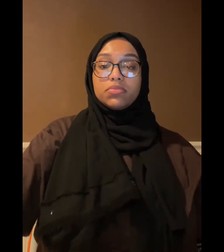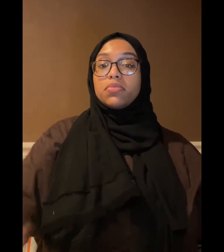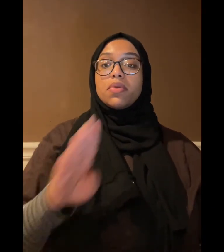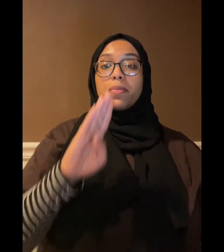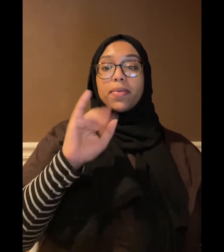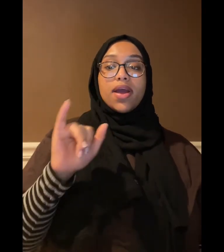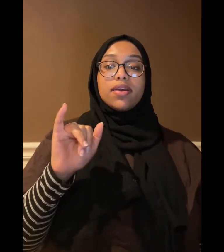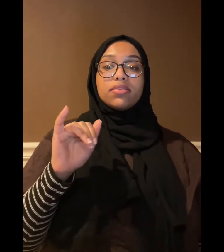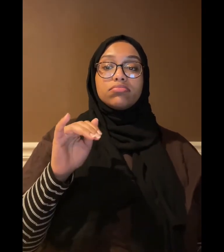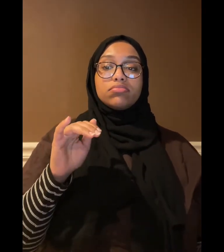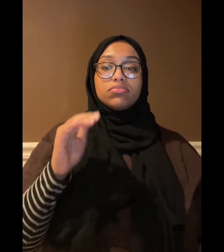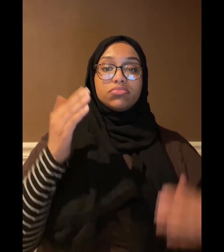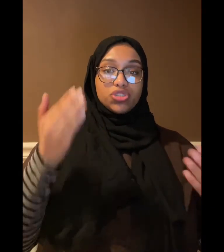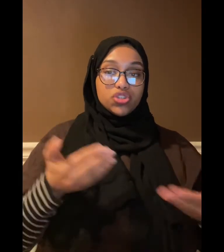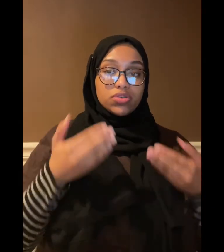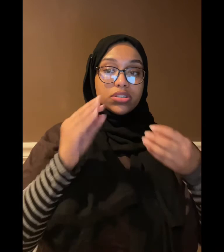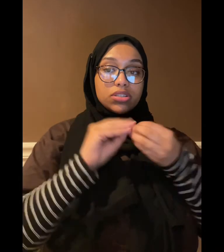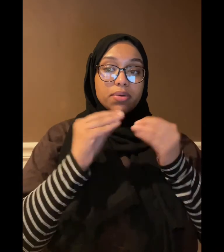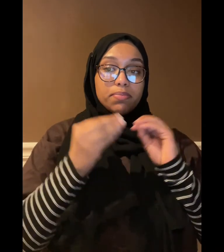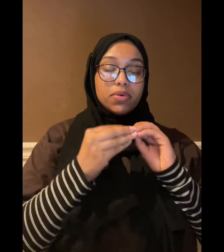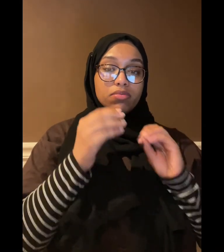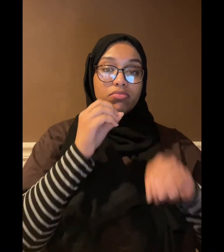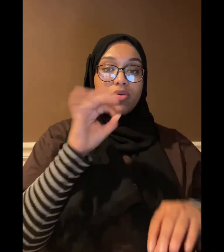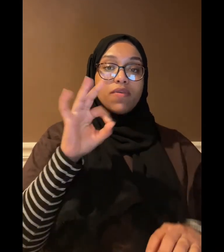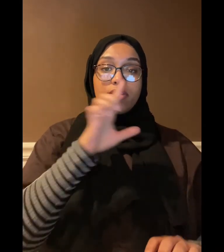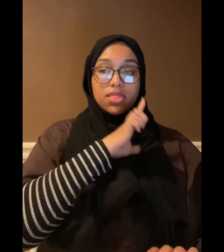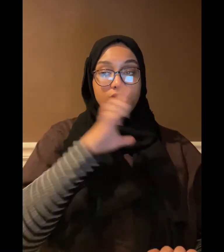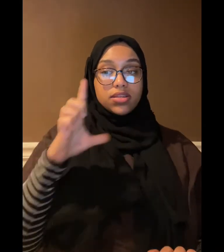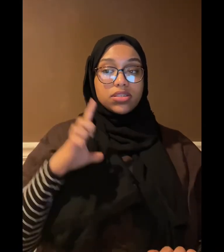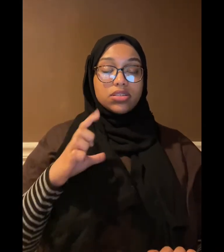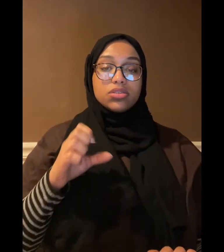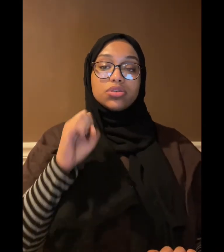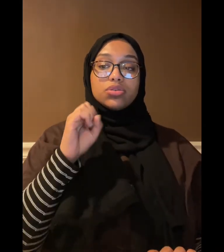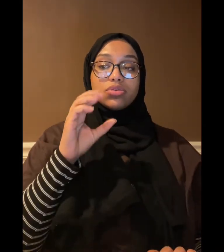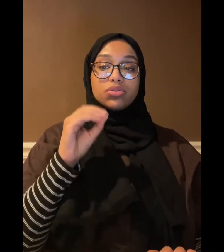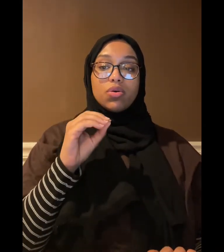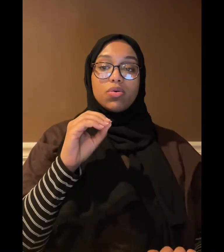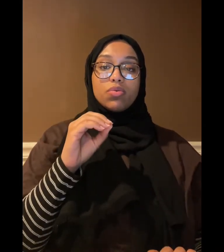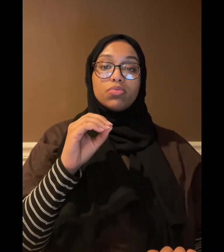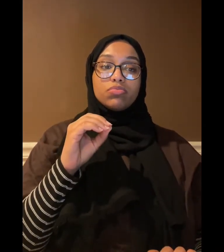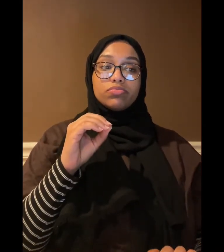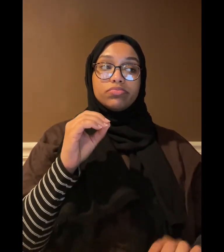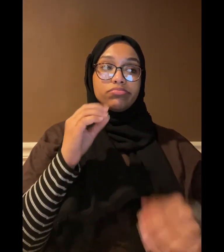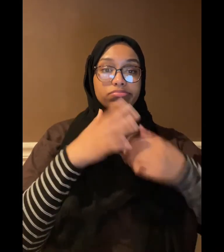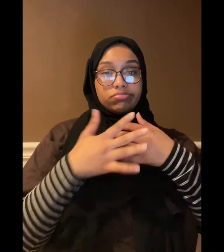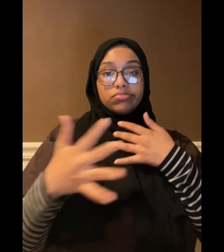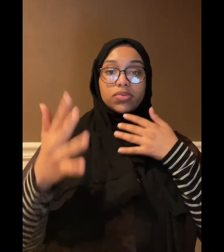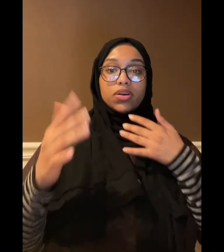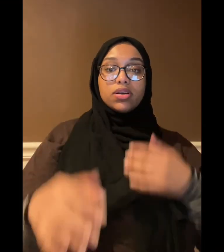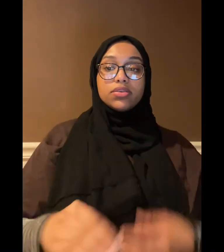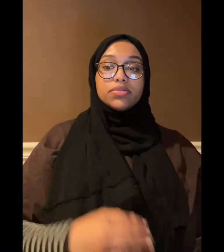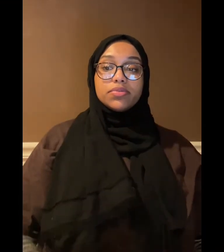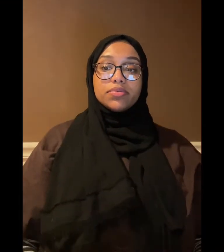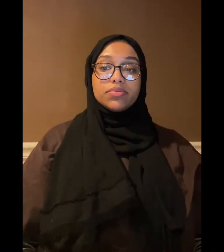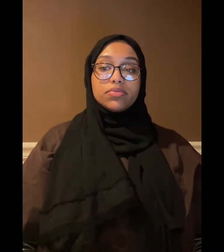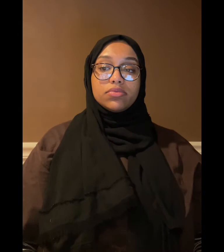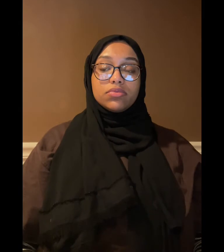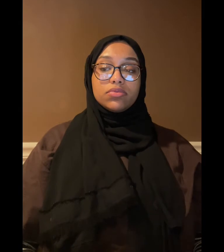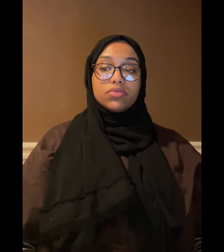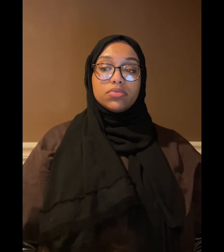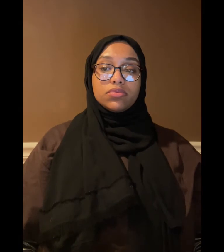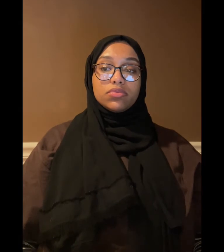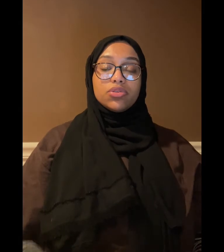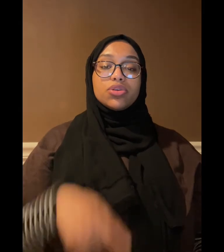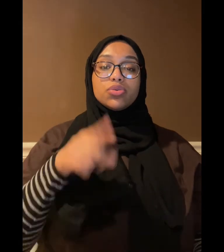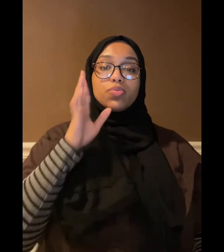before the legislature, go to the state legislative website, just Google it, say New York